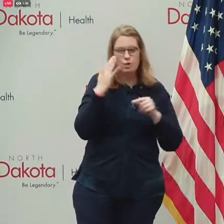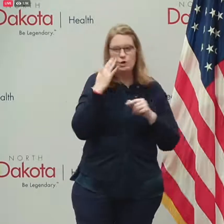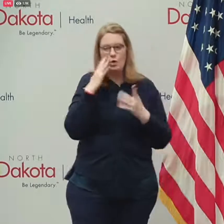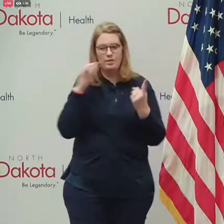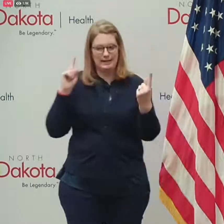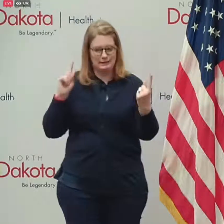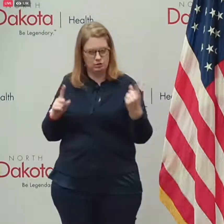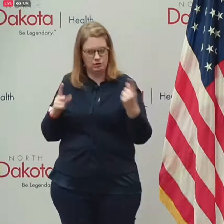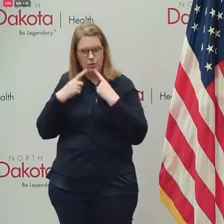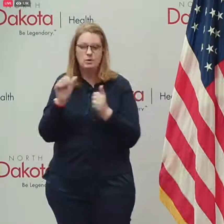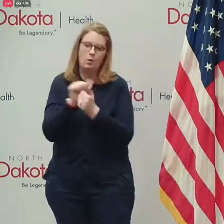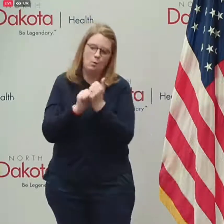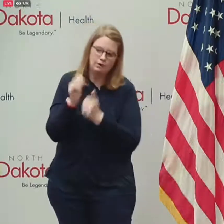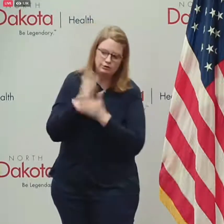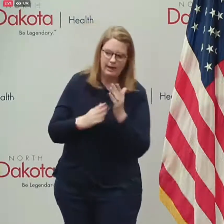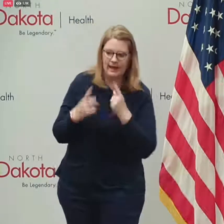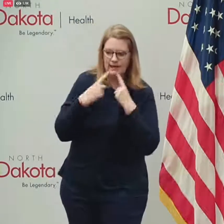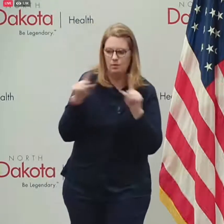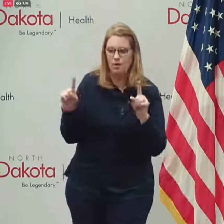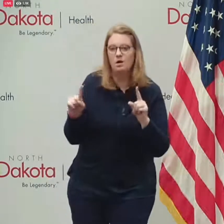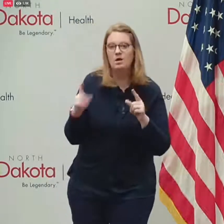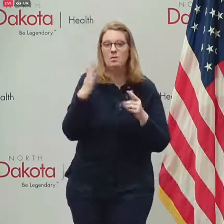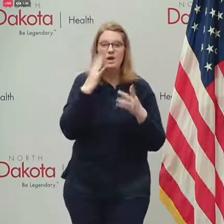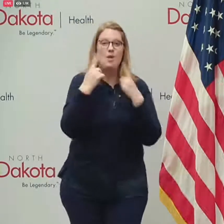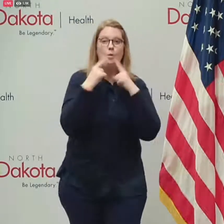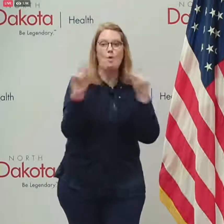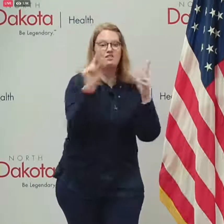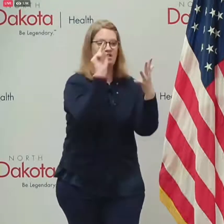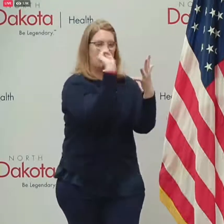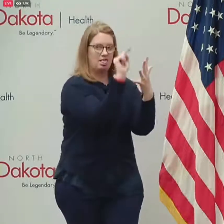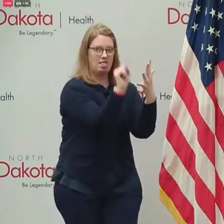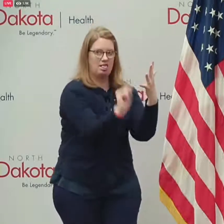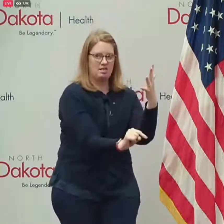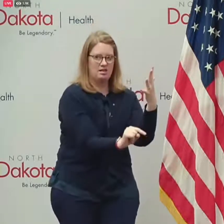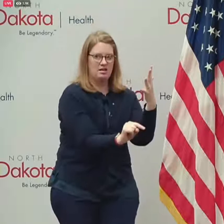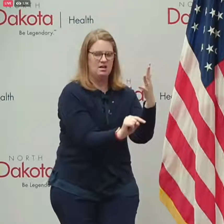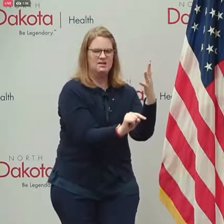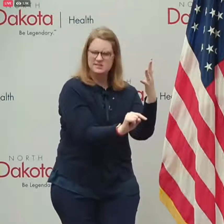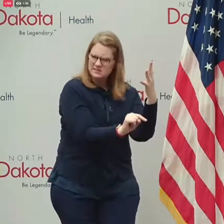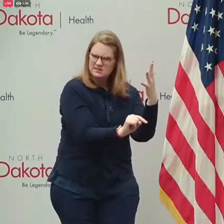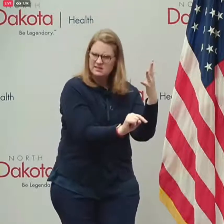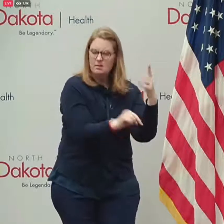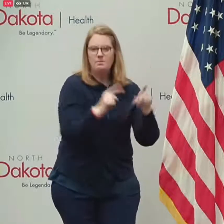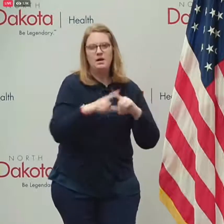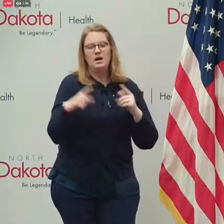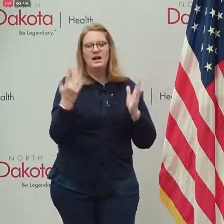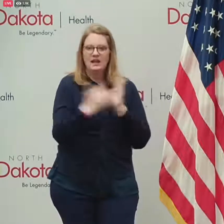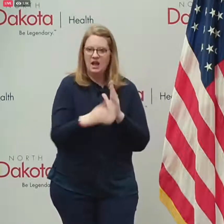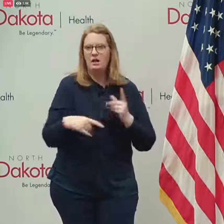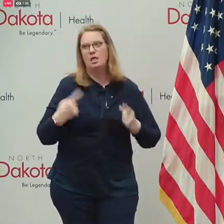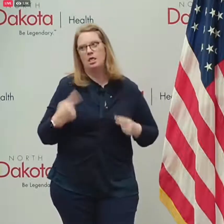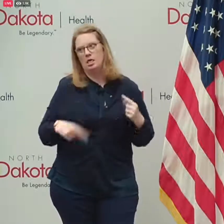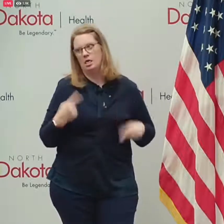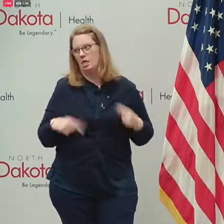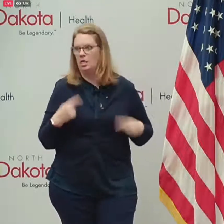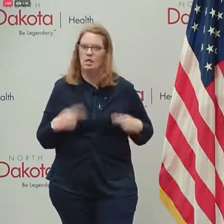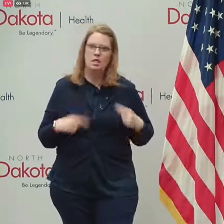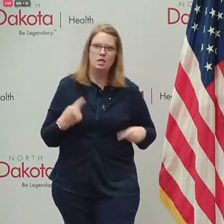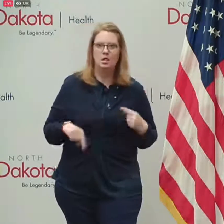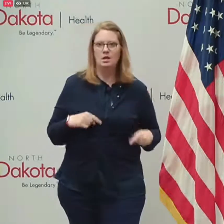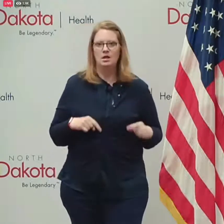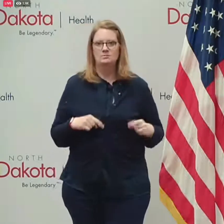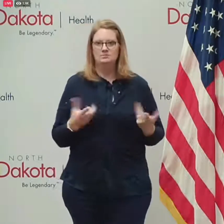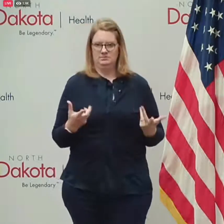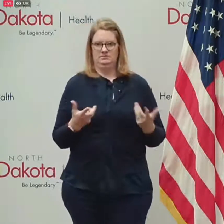We know that washing hands work. We know all the things that work. It seems to be an incessant debate about what's the best way to get people to do